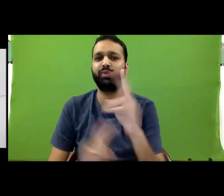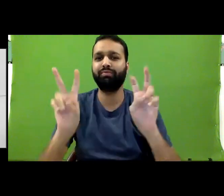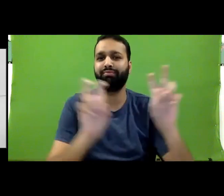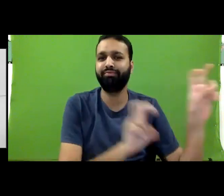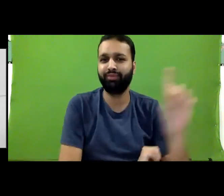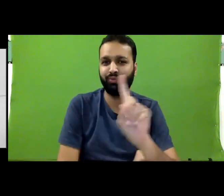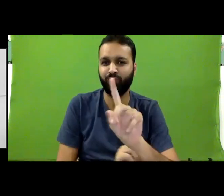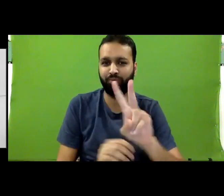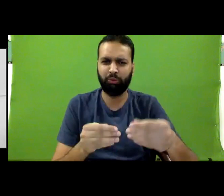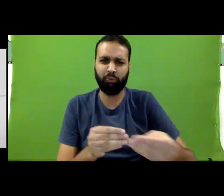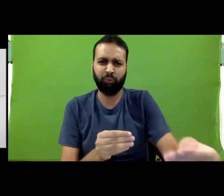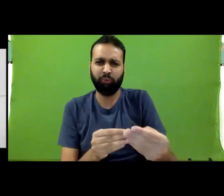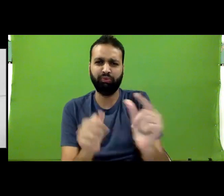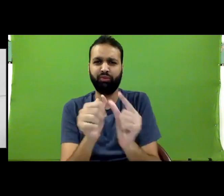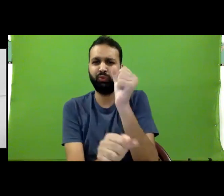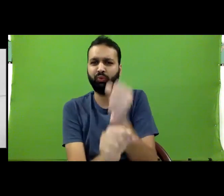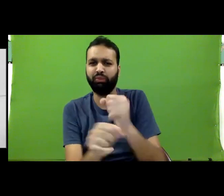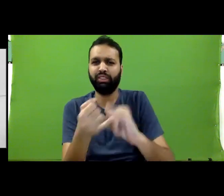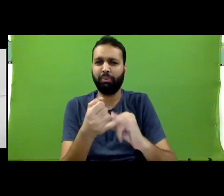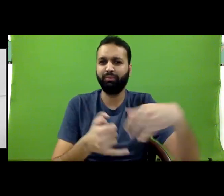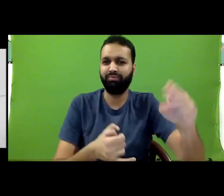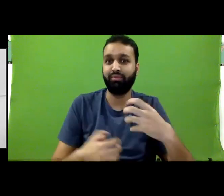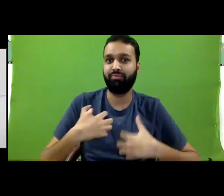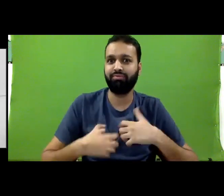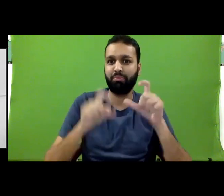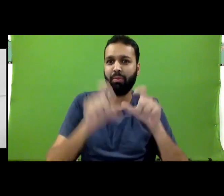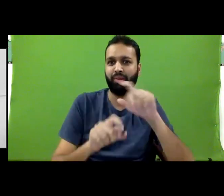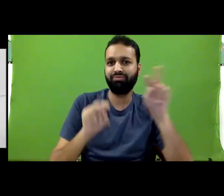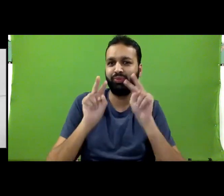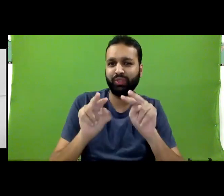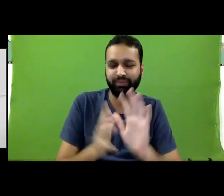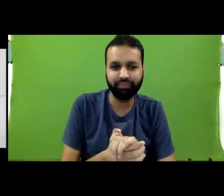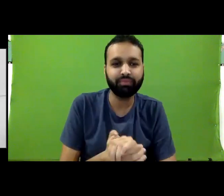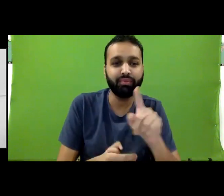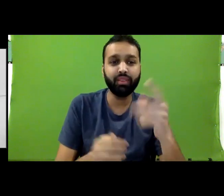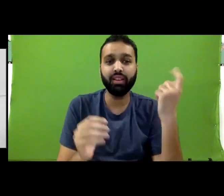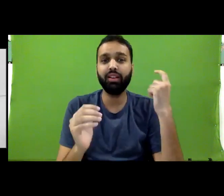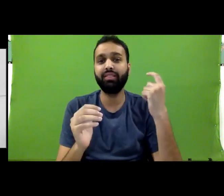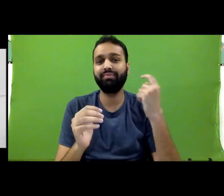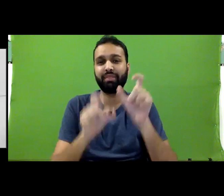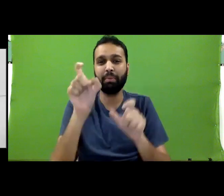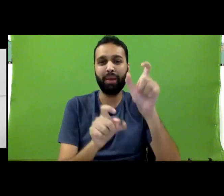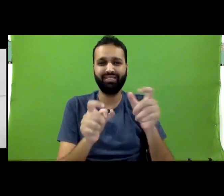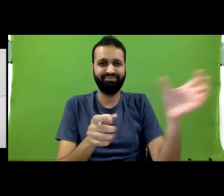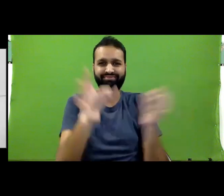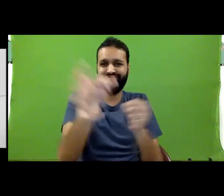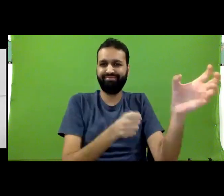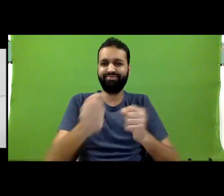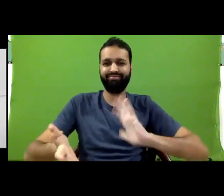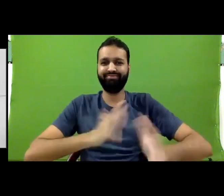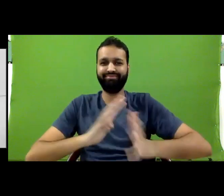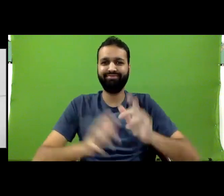adding to, and now it has become 12 topics. Very soon it's going to be 12 topics in August or September. We're still working on that